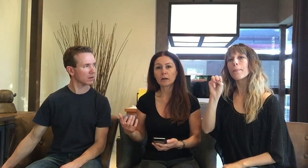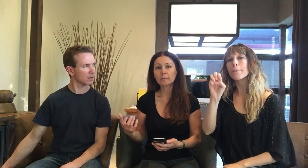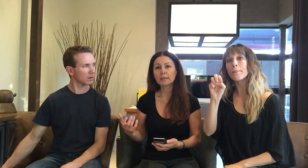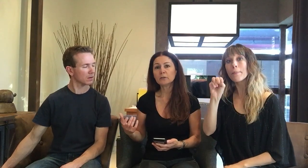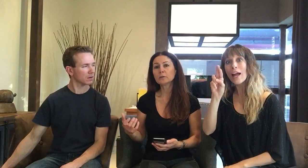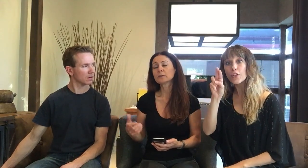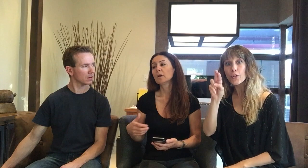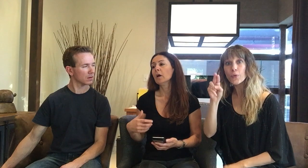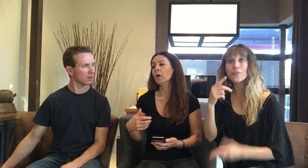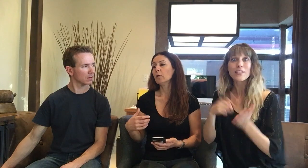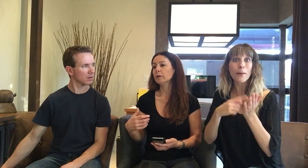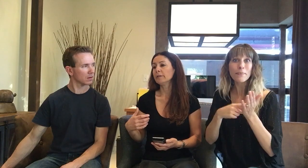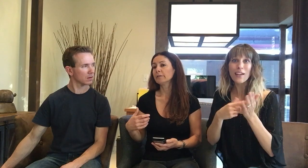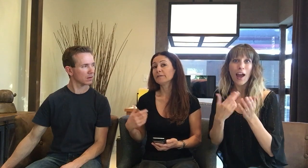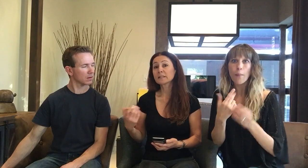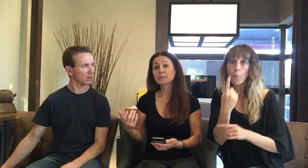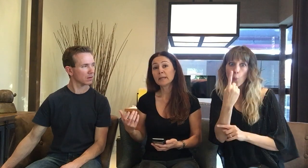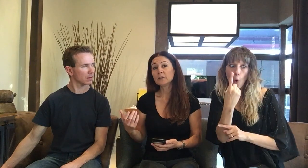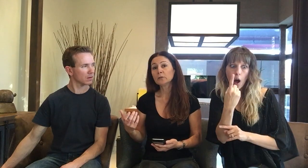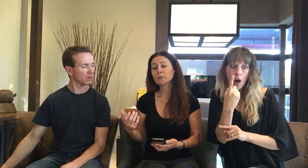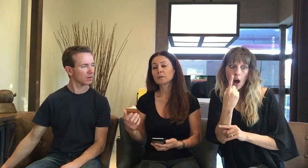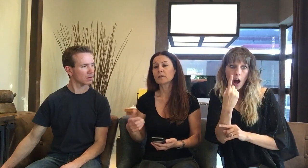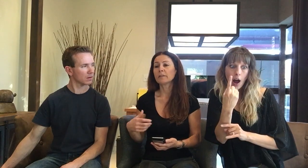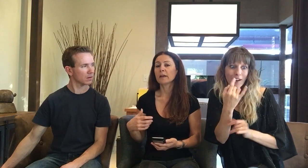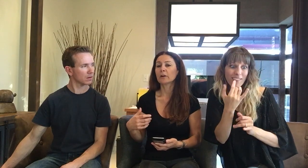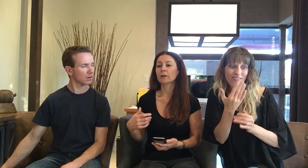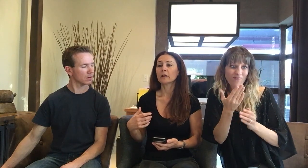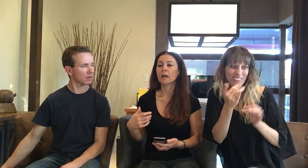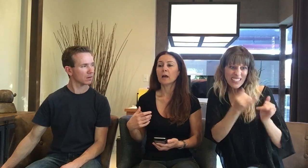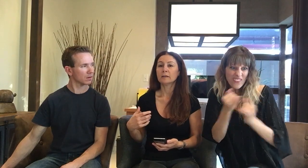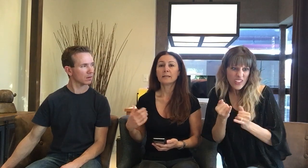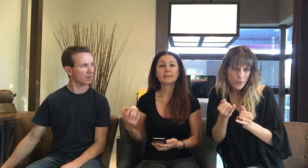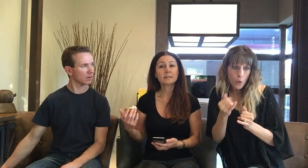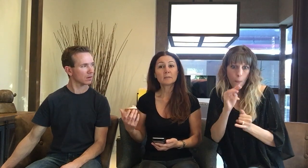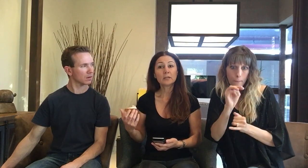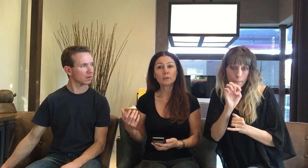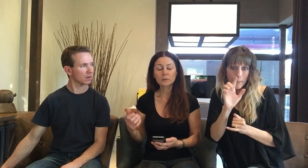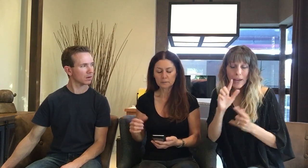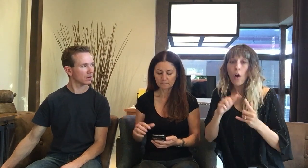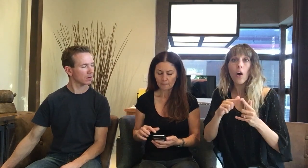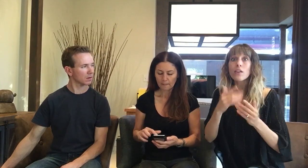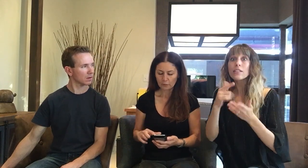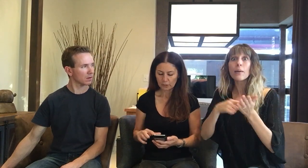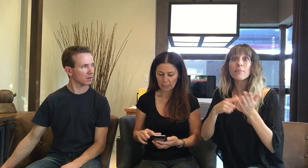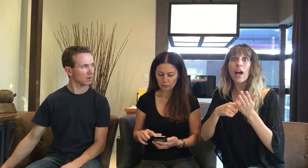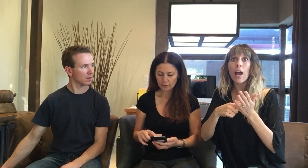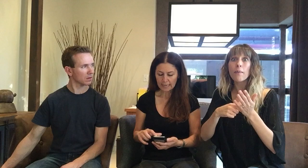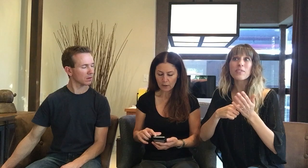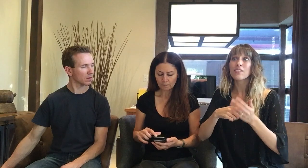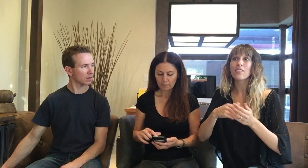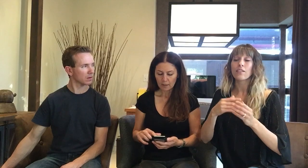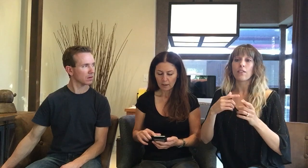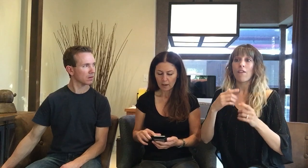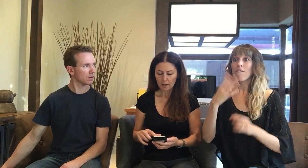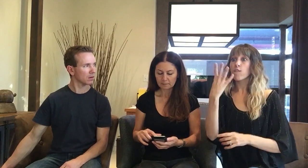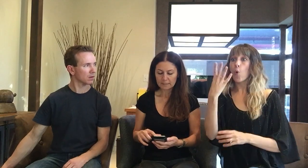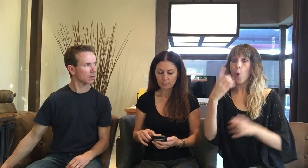carte menus or their fixed menus, their tasting menus. You can check those out, see what